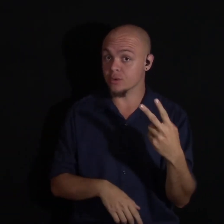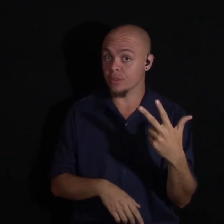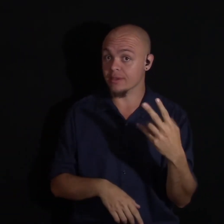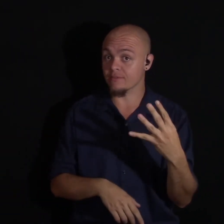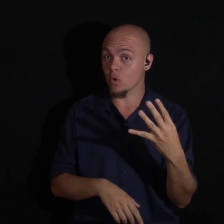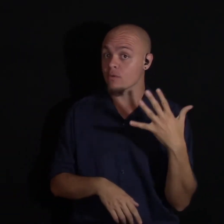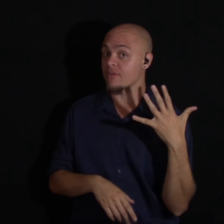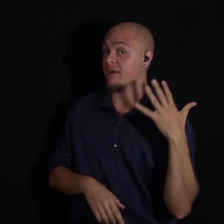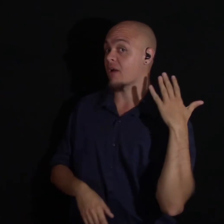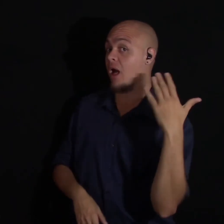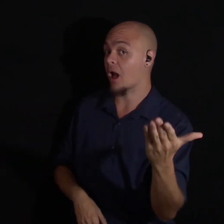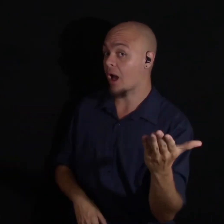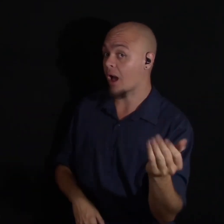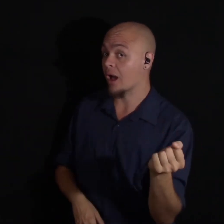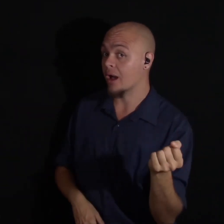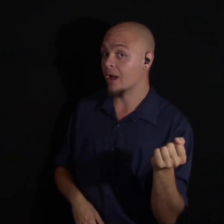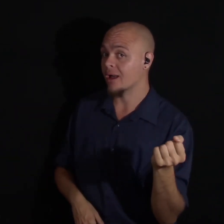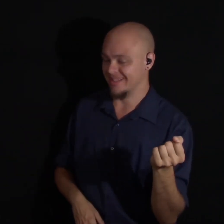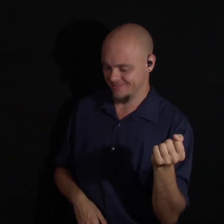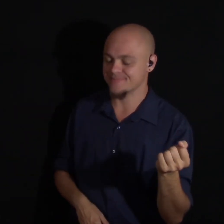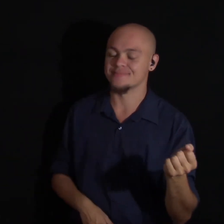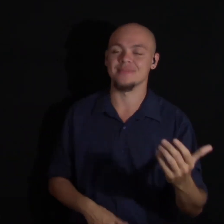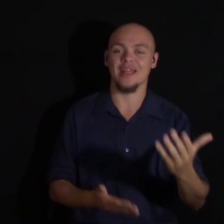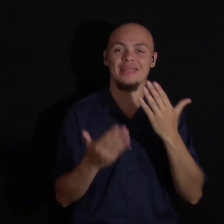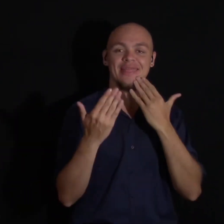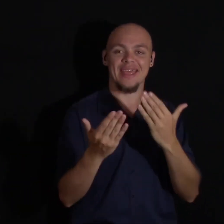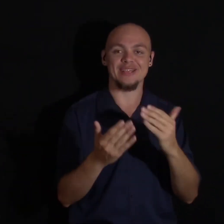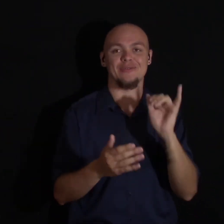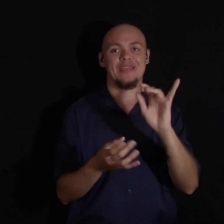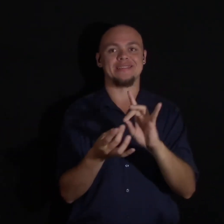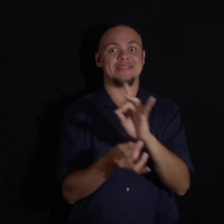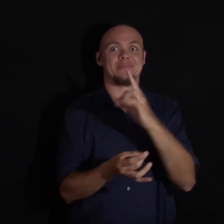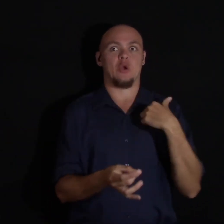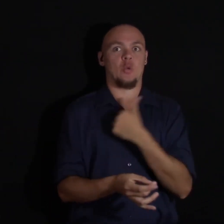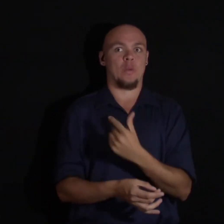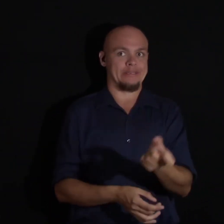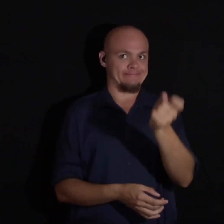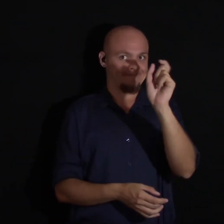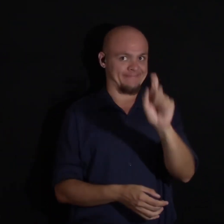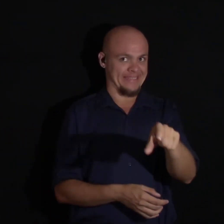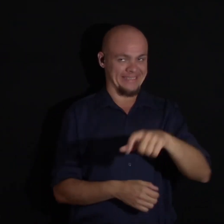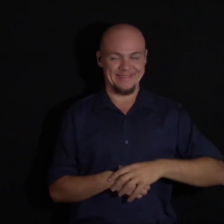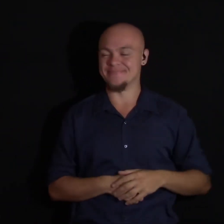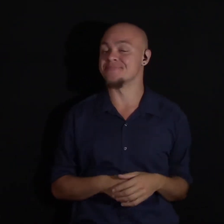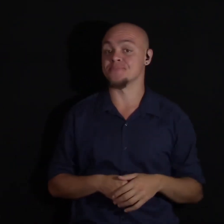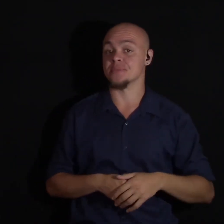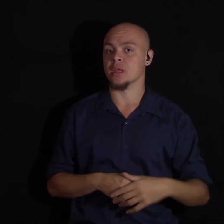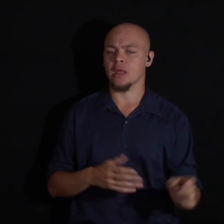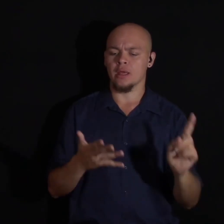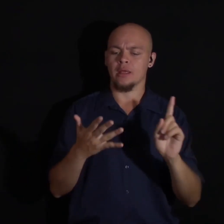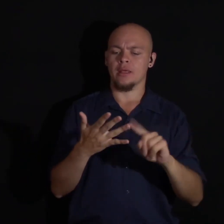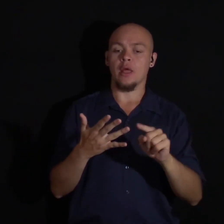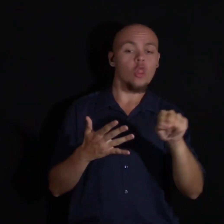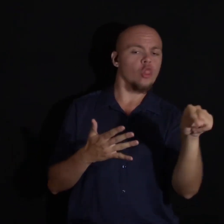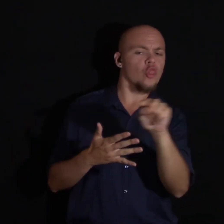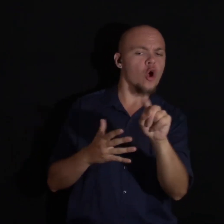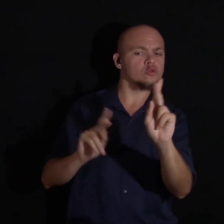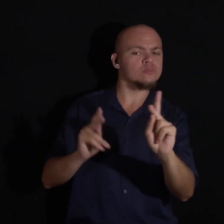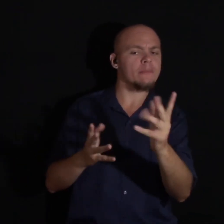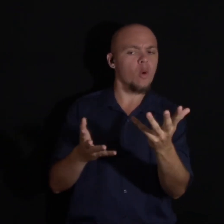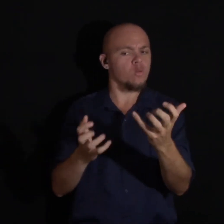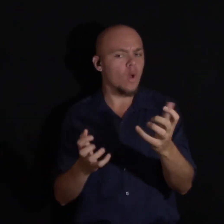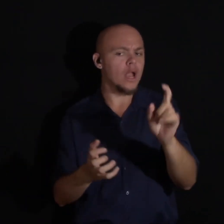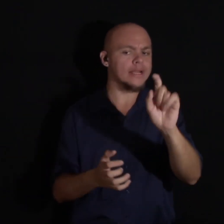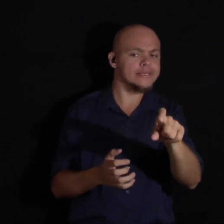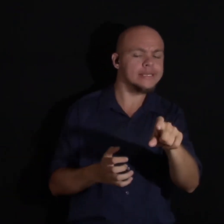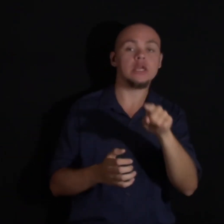Together? Thank you. That is the spirit that we need. Okay, now, what do those people want or need? What do they want or